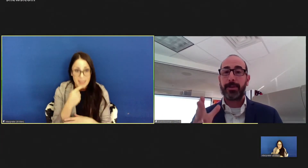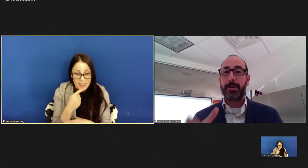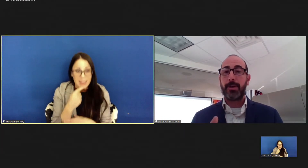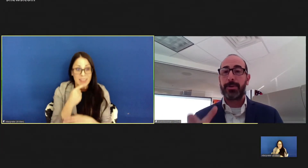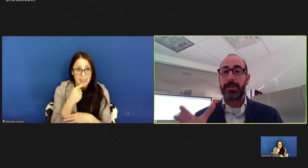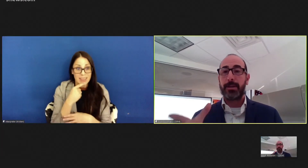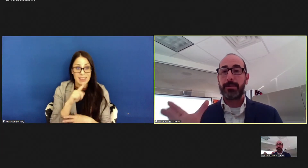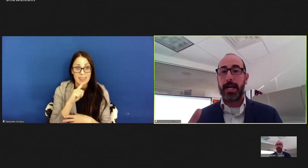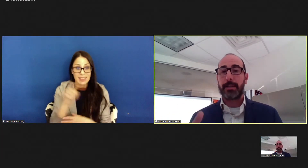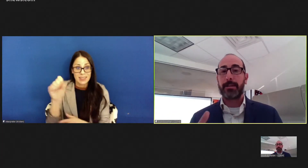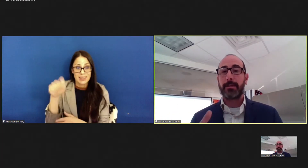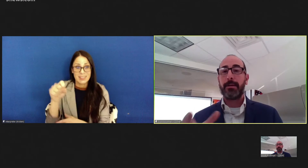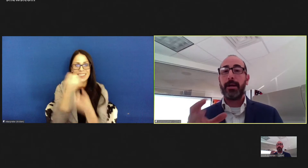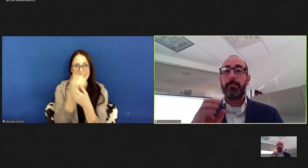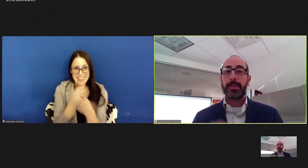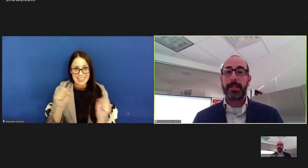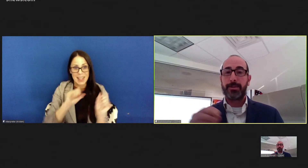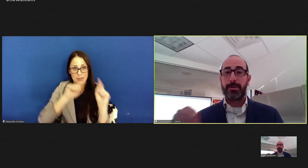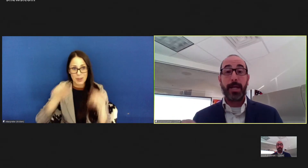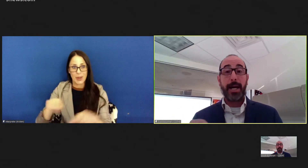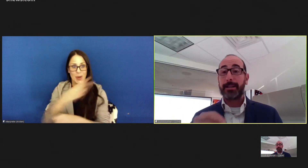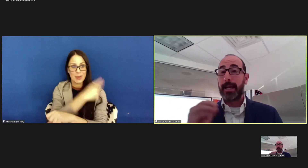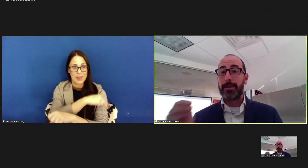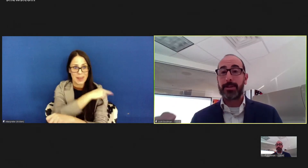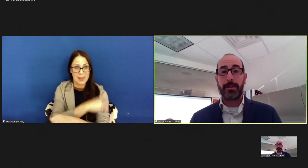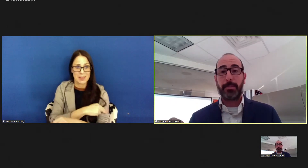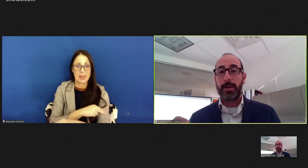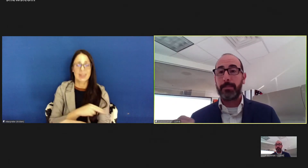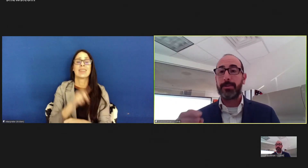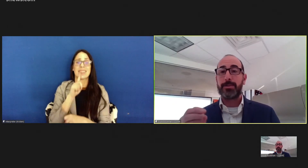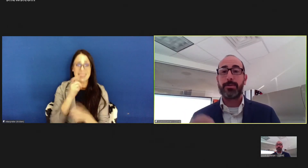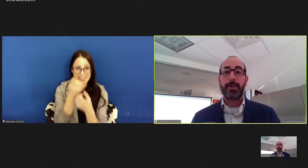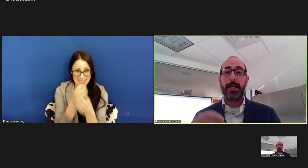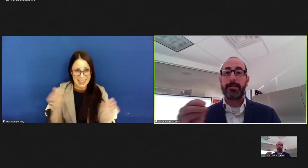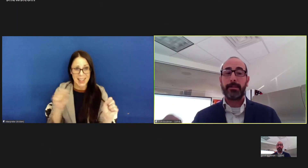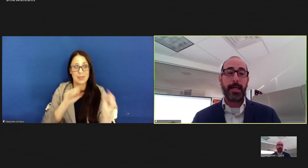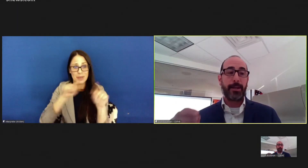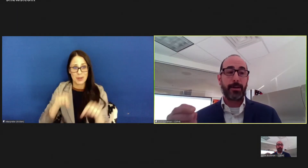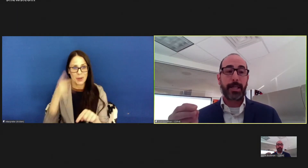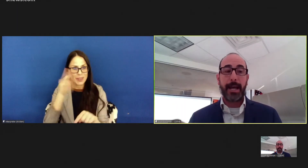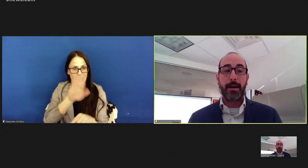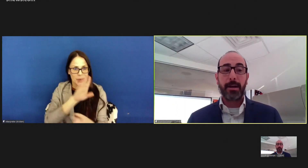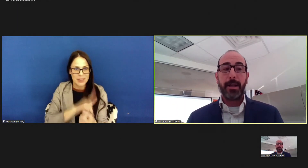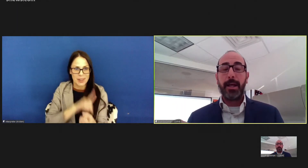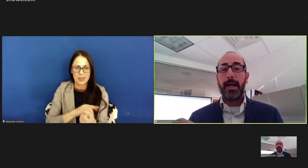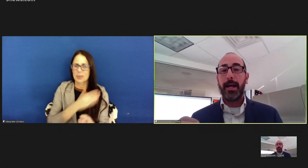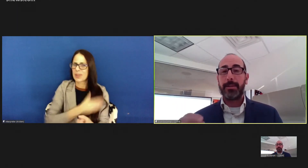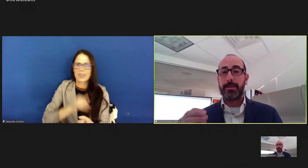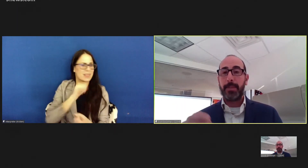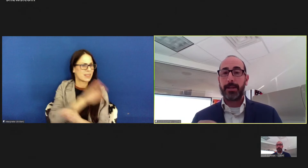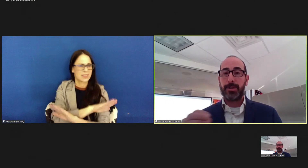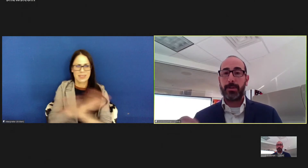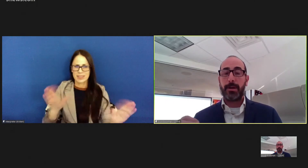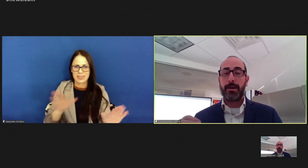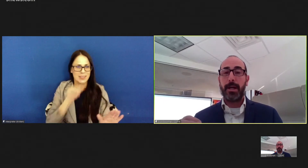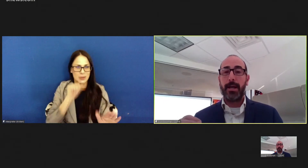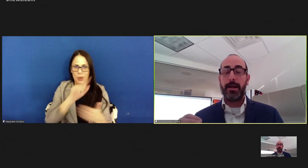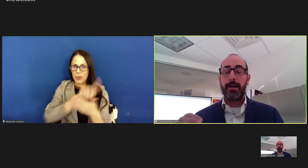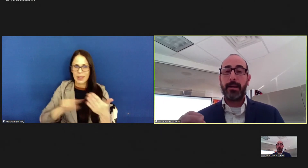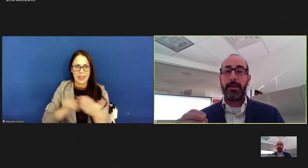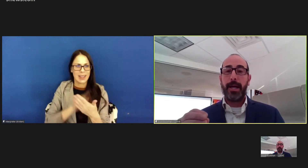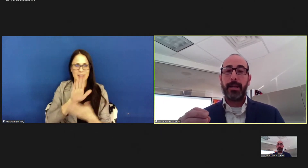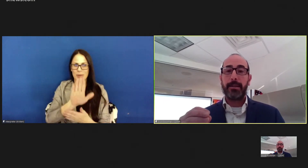safe to go see your doctor. Please do not cancel appointments. Do not delay your care. to make